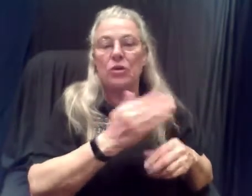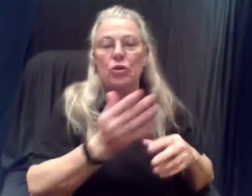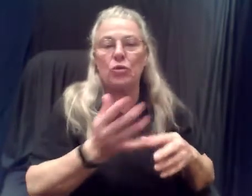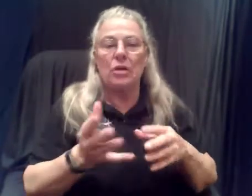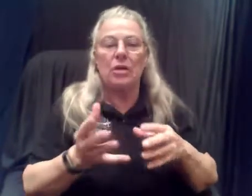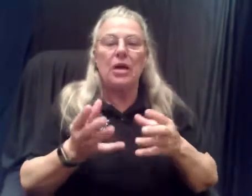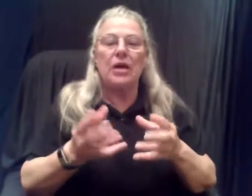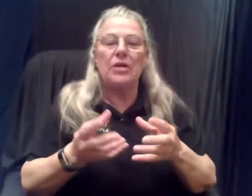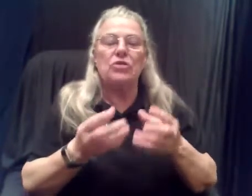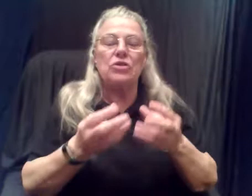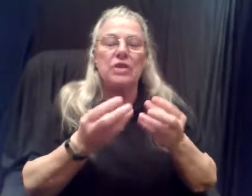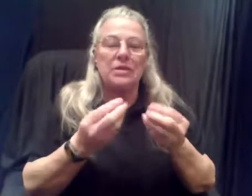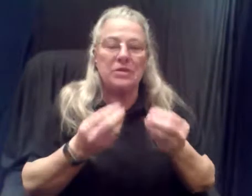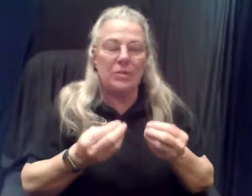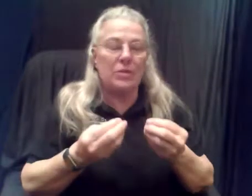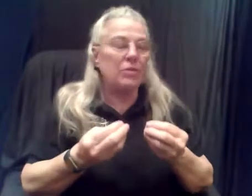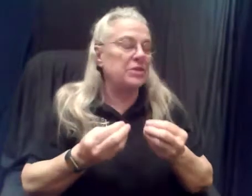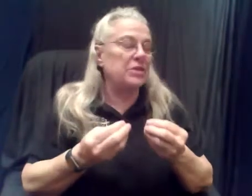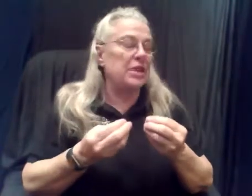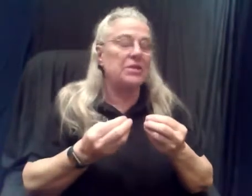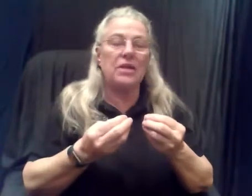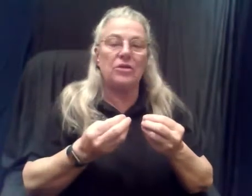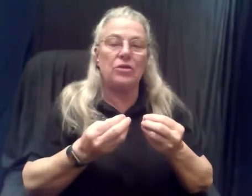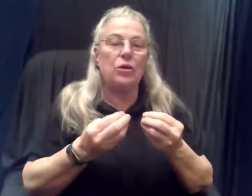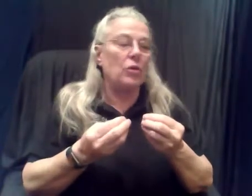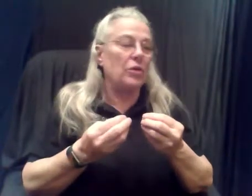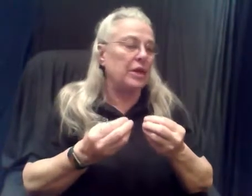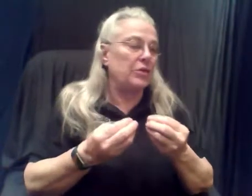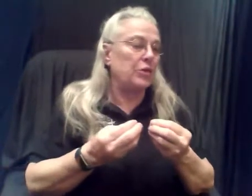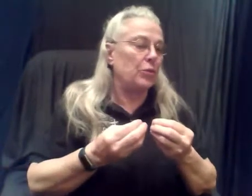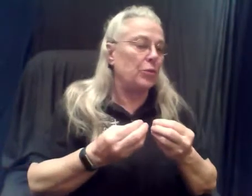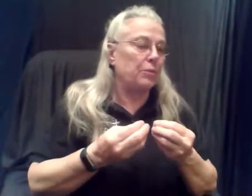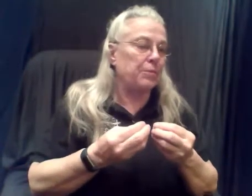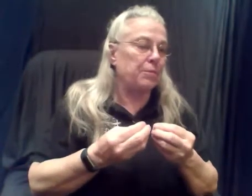will understand some of those things that you will need to do.